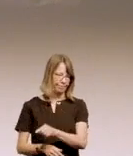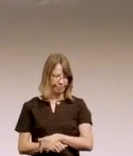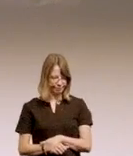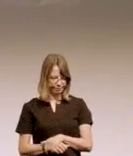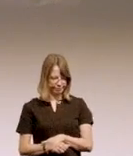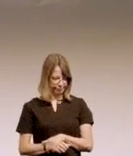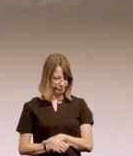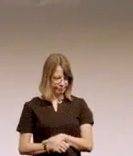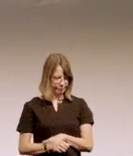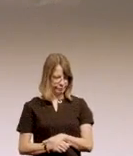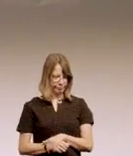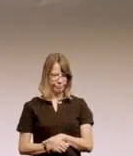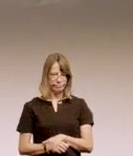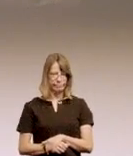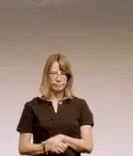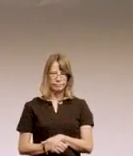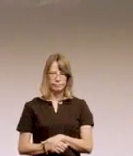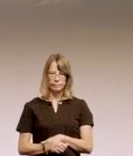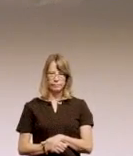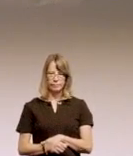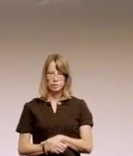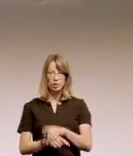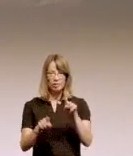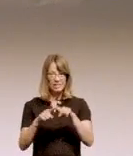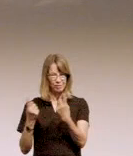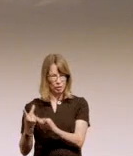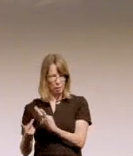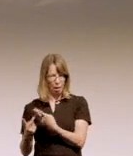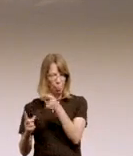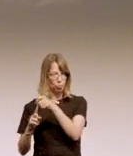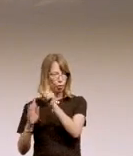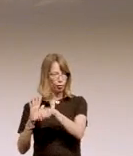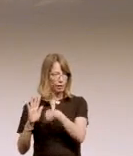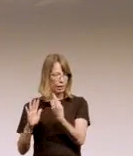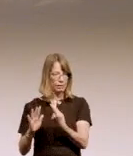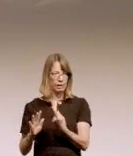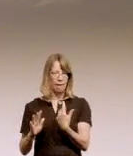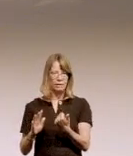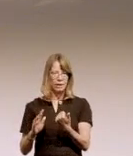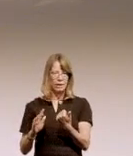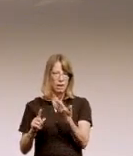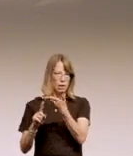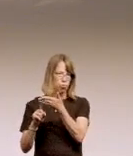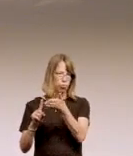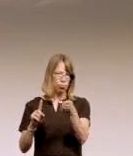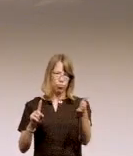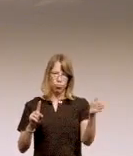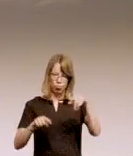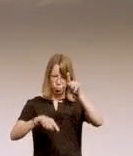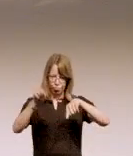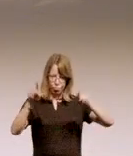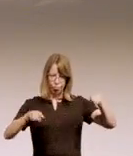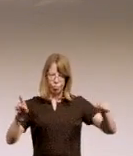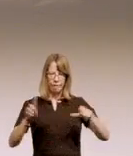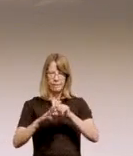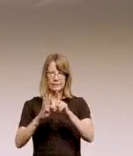And this time, unlike the last project, we had the whole spectrum of disability open to us.